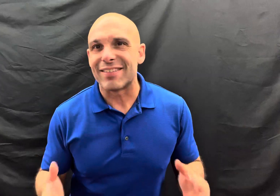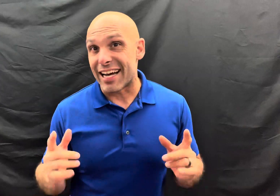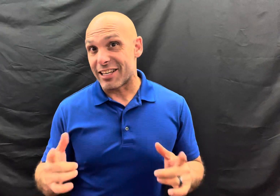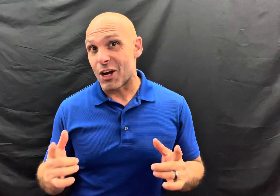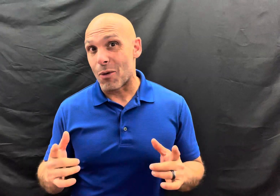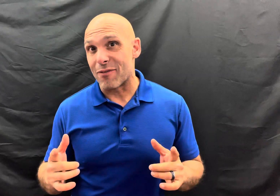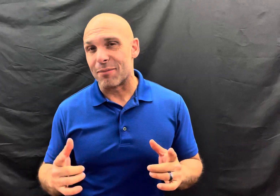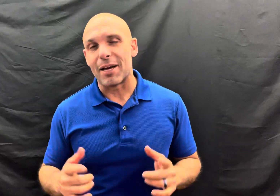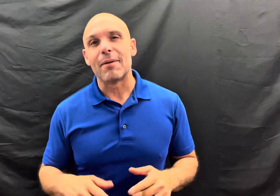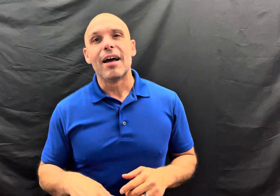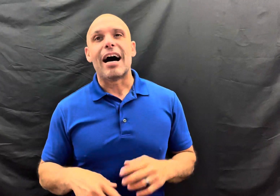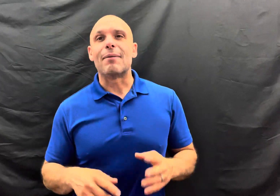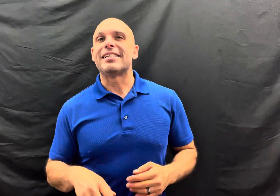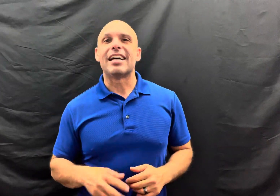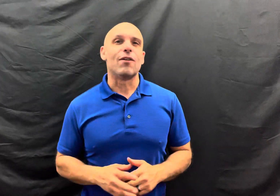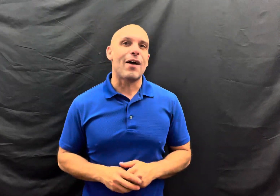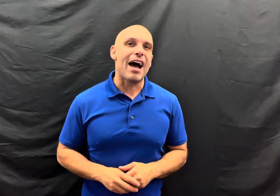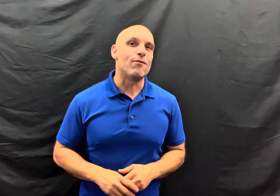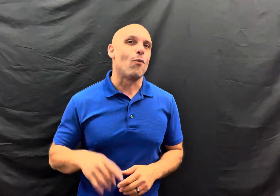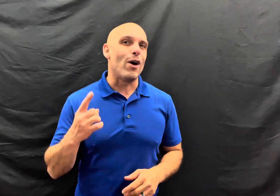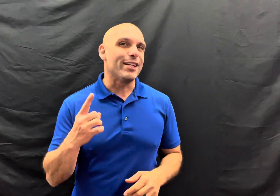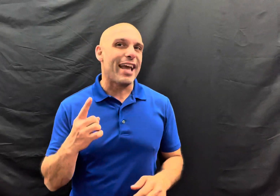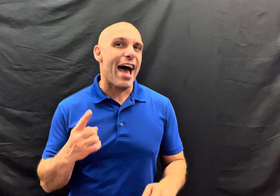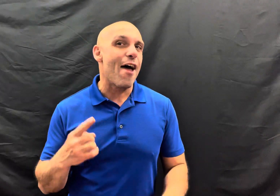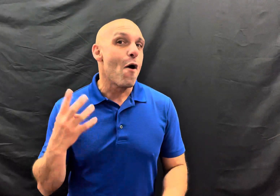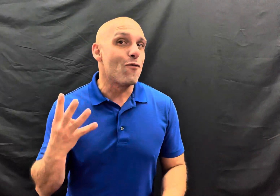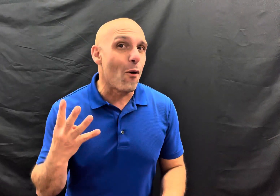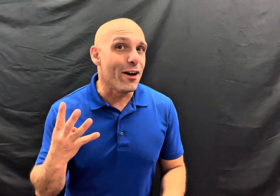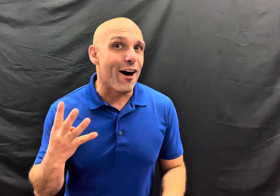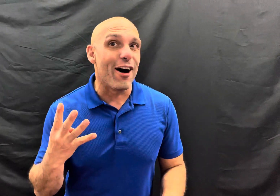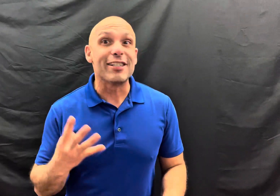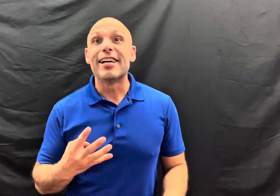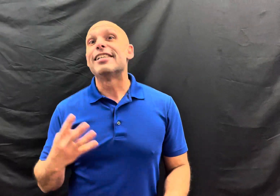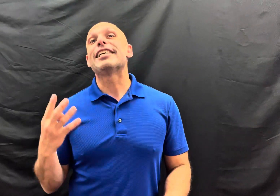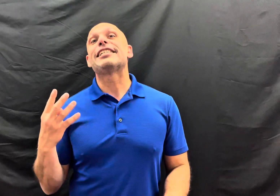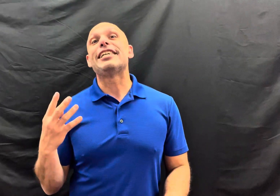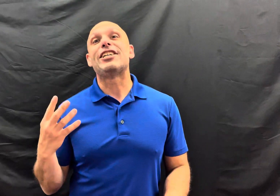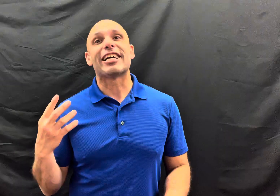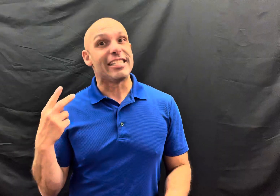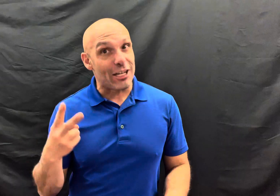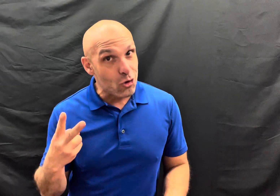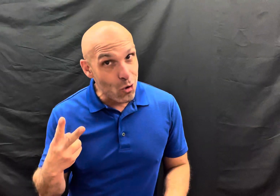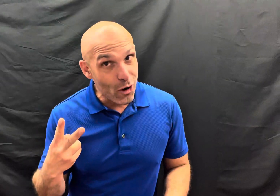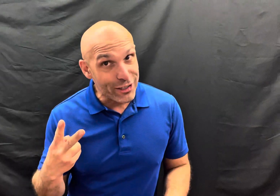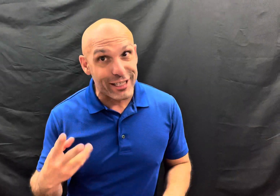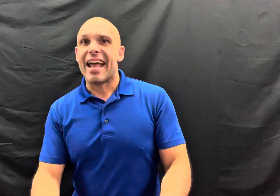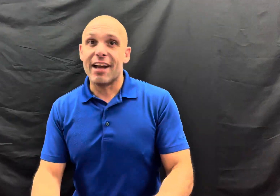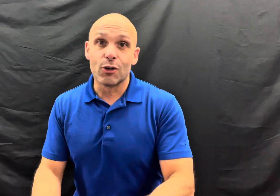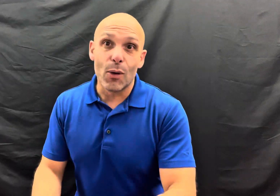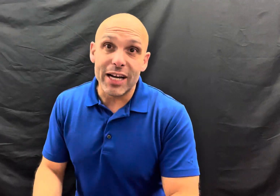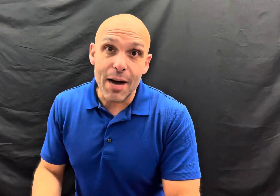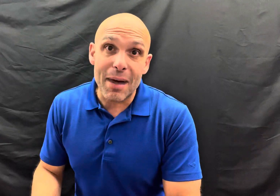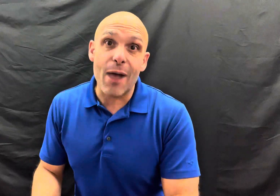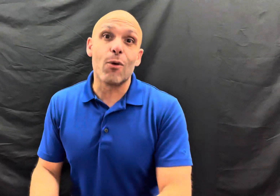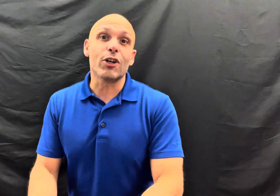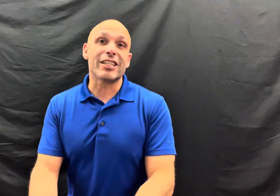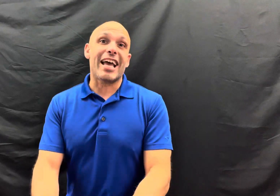take away from them. I myself have 1 cat, 4 dogs, 16 chickens, and 2 horses. And growing up, I worked at a